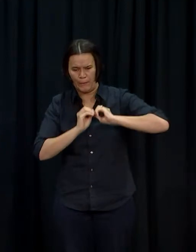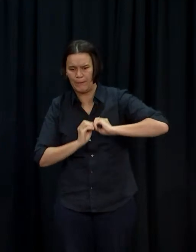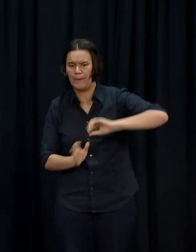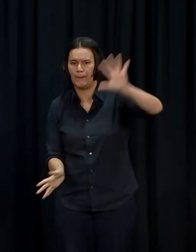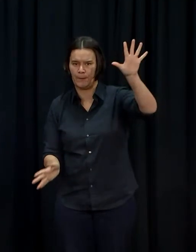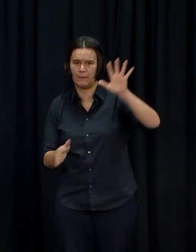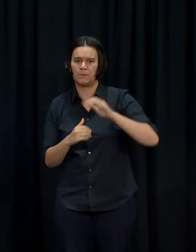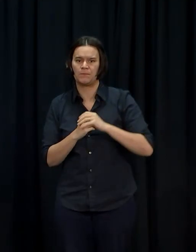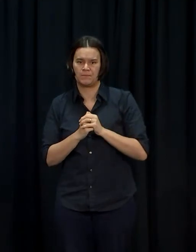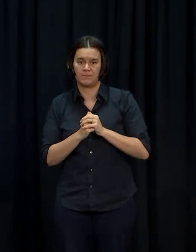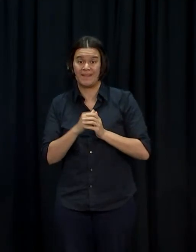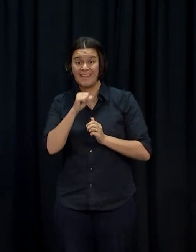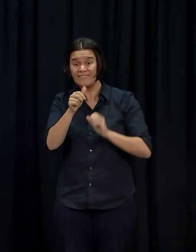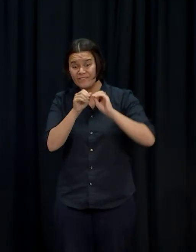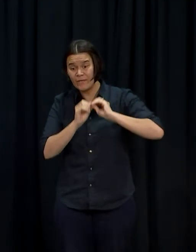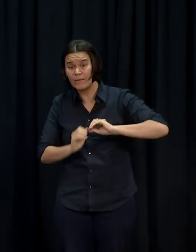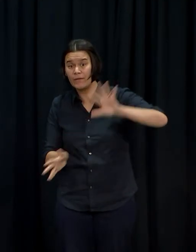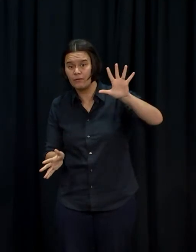under considerable pressure.